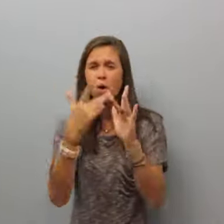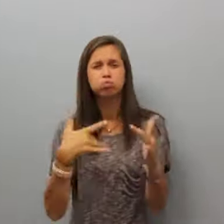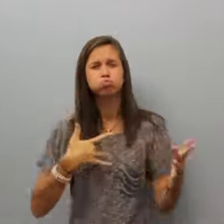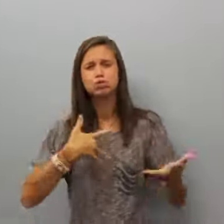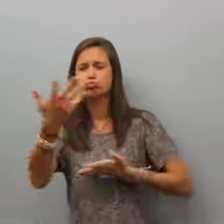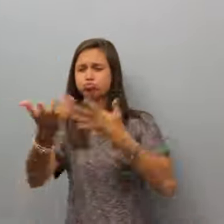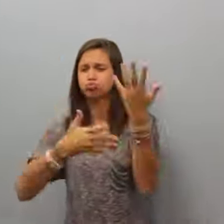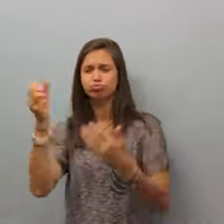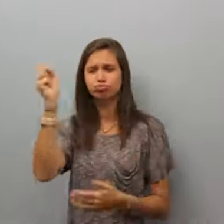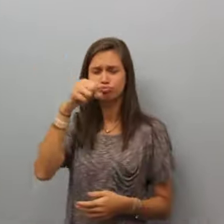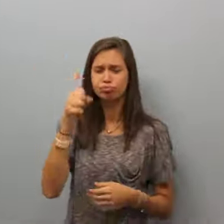he's learned there.